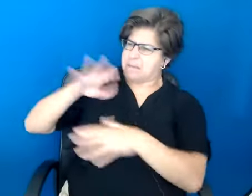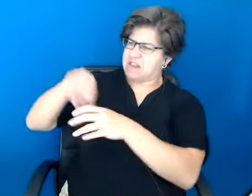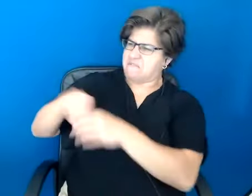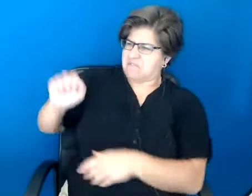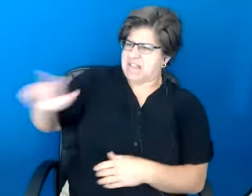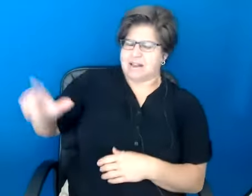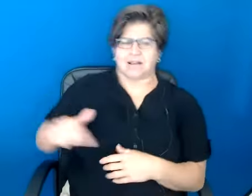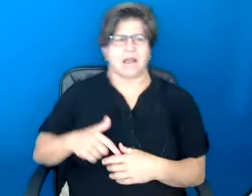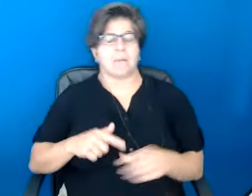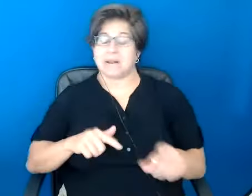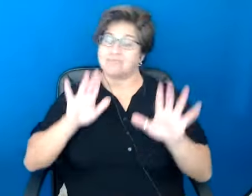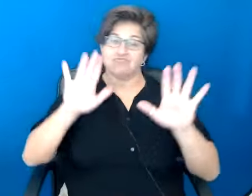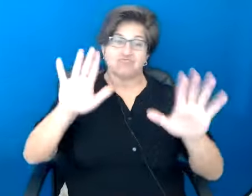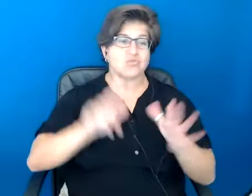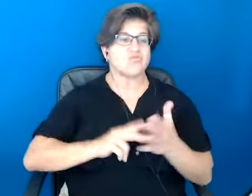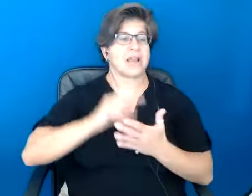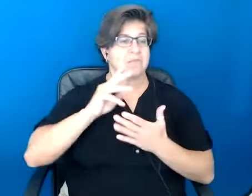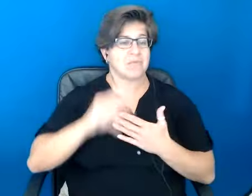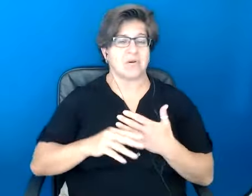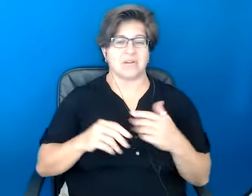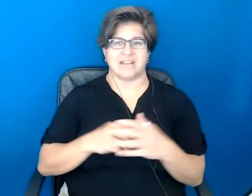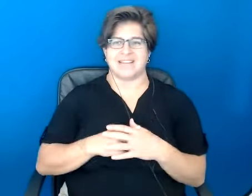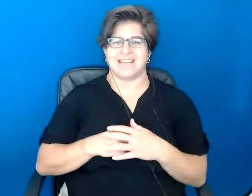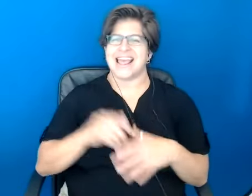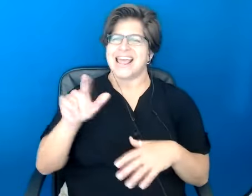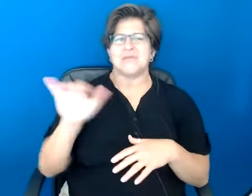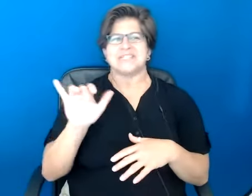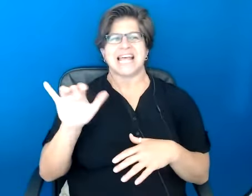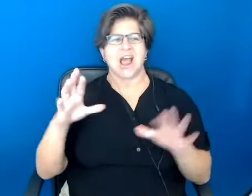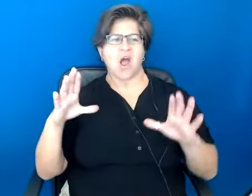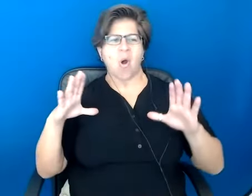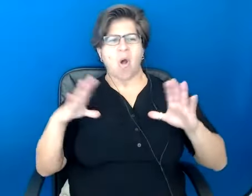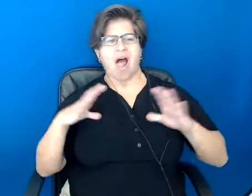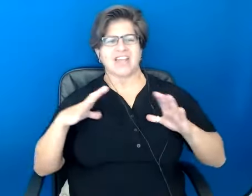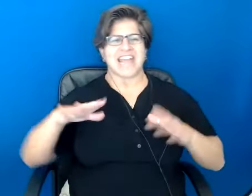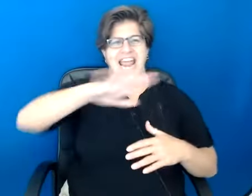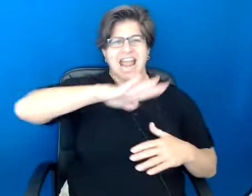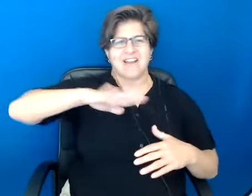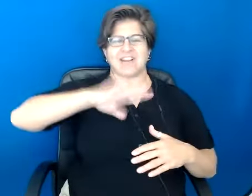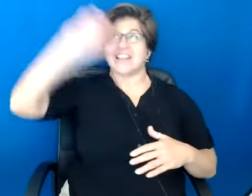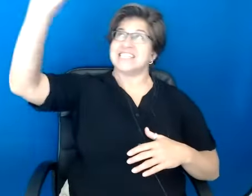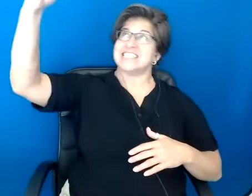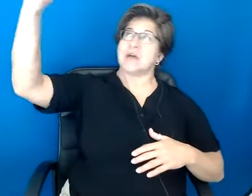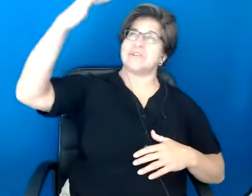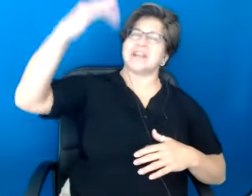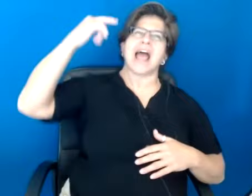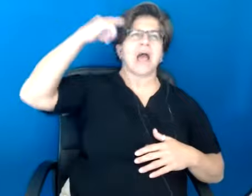I'm thinking 30 years in Al-Anon and he's 2 years sober. Who does he think he is? You know, but he was working a great programme. And I